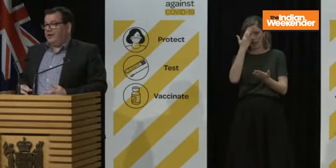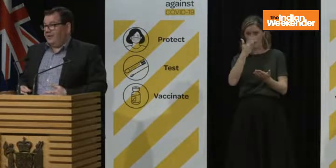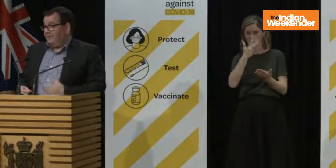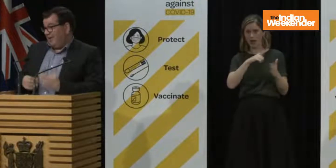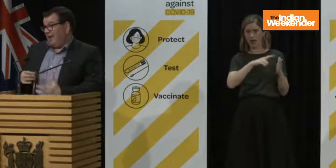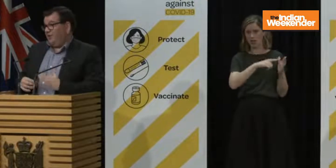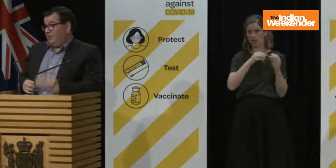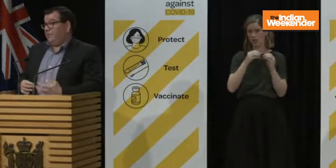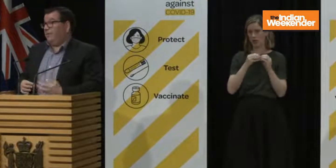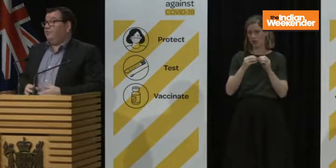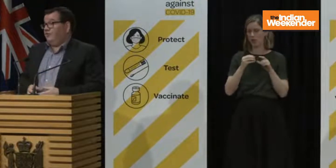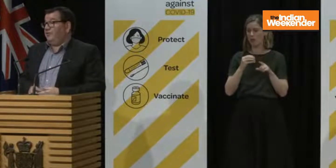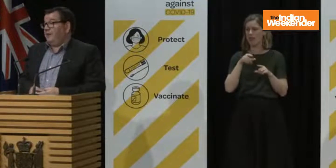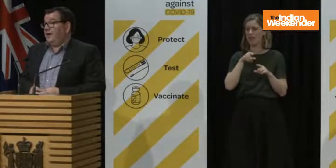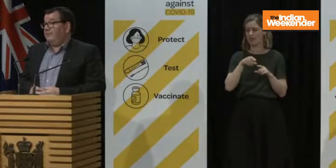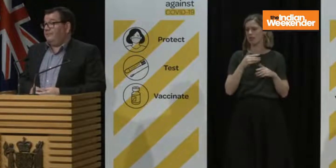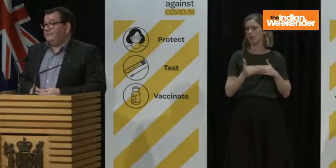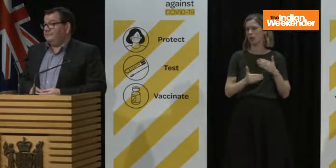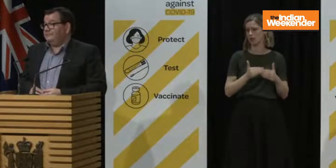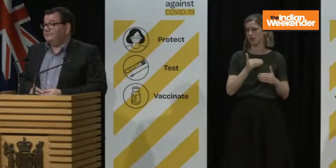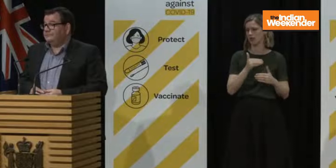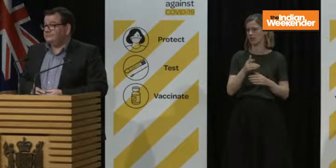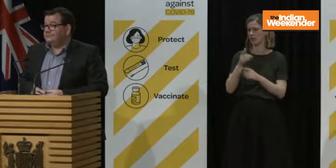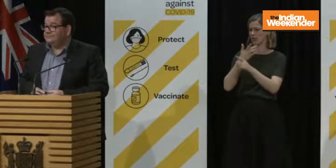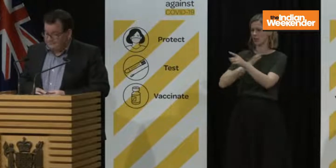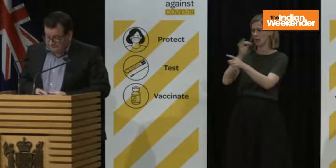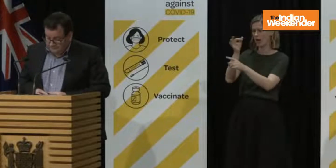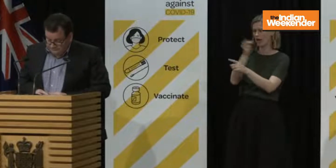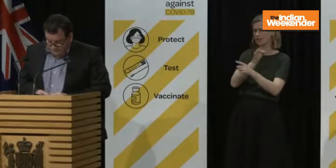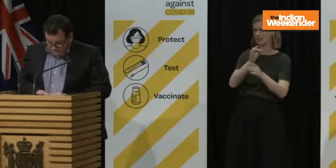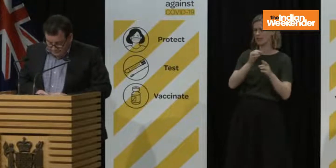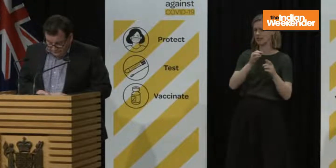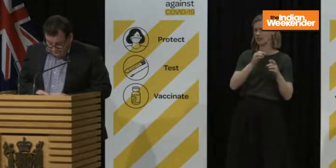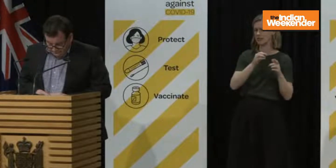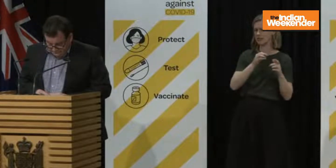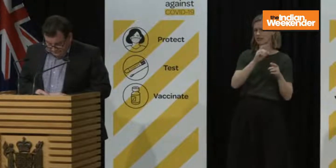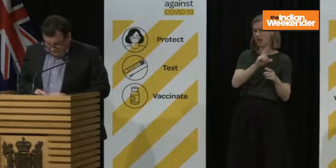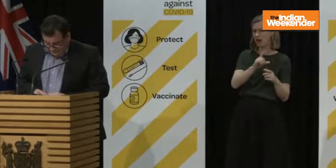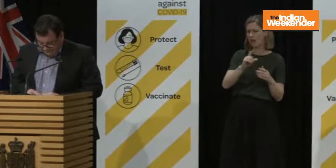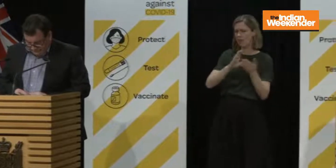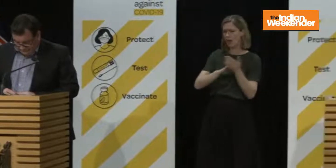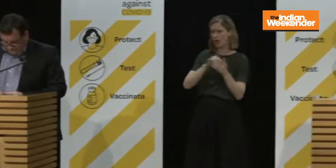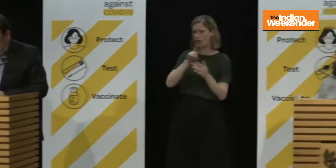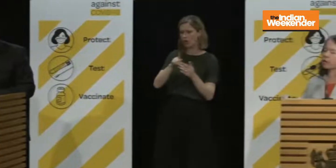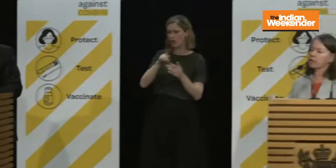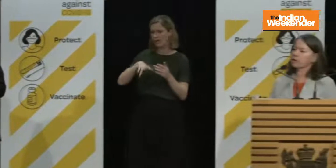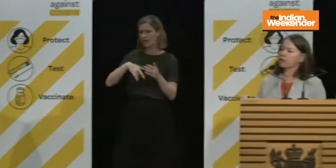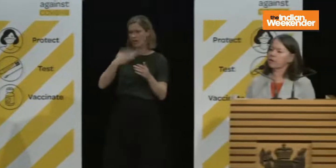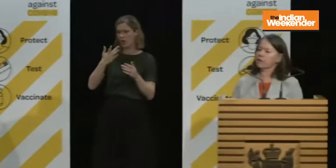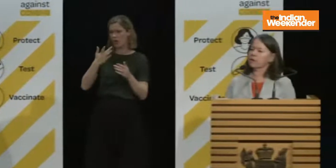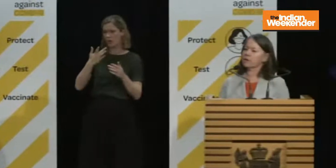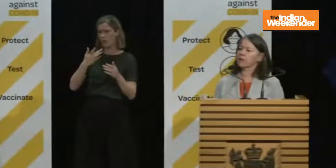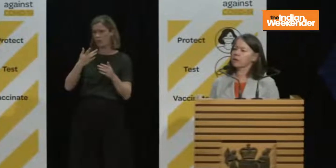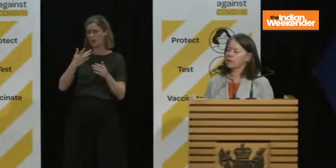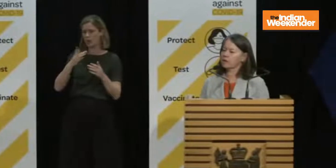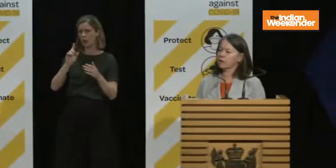Bloomfield had here, but that is the process that we have. Can I just ask you though, Dr. McElnay, do you believe that the border was left somewhat exposed because the